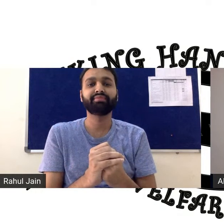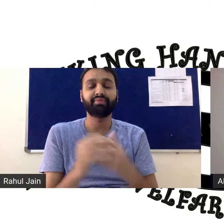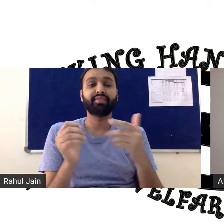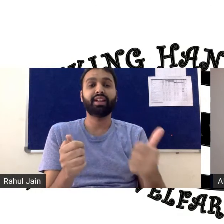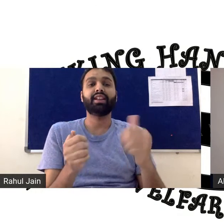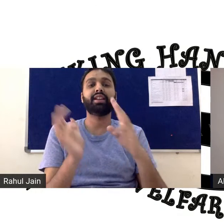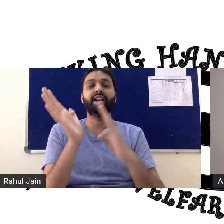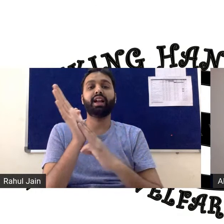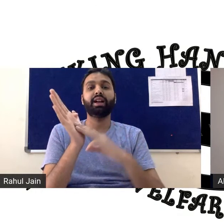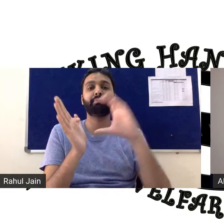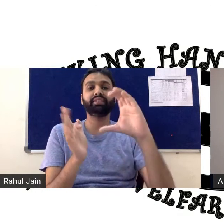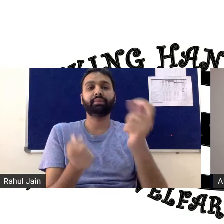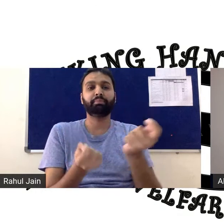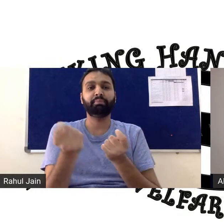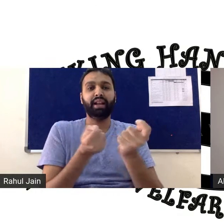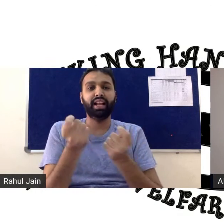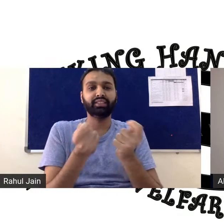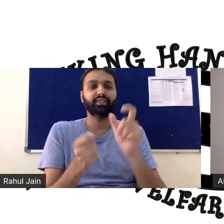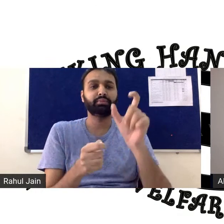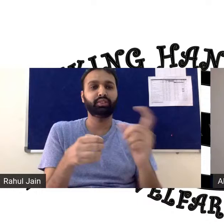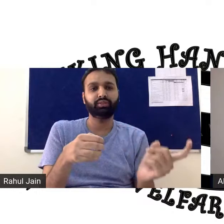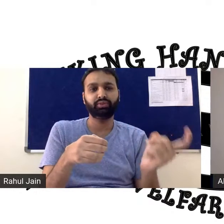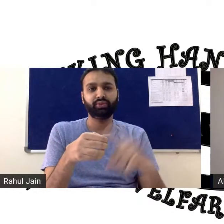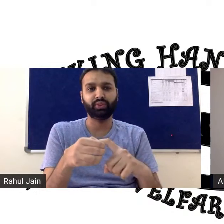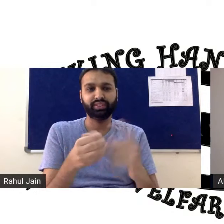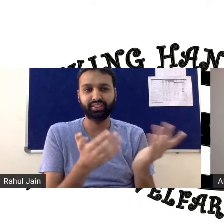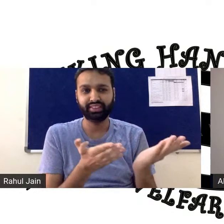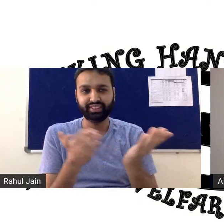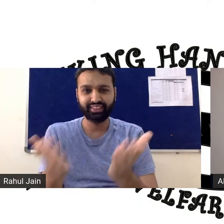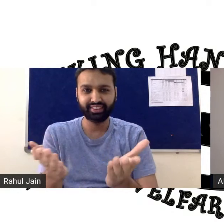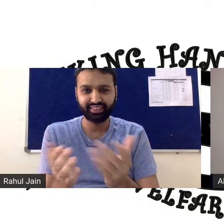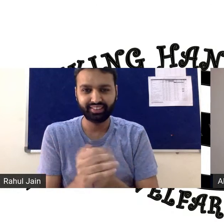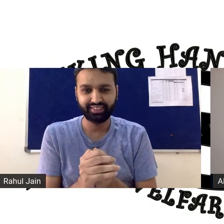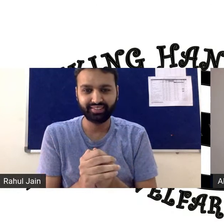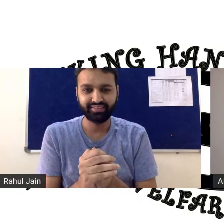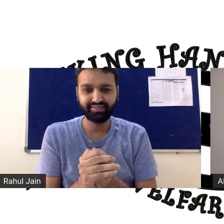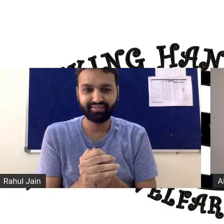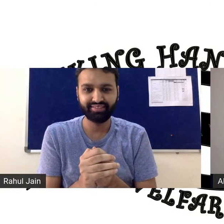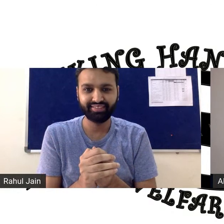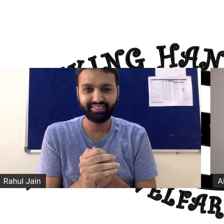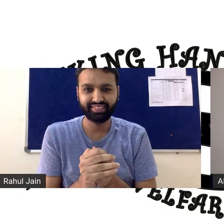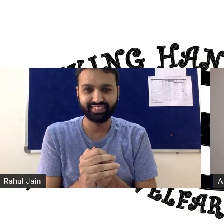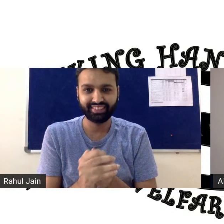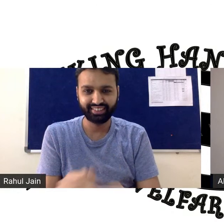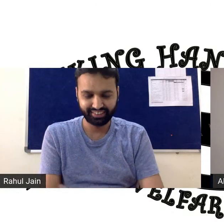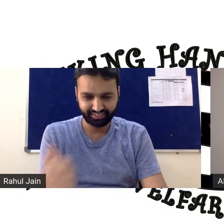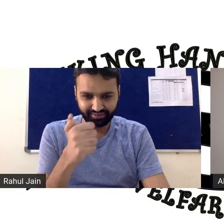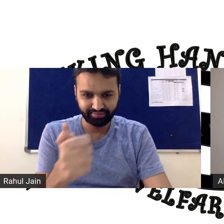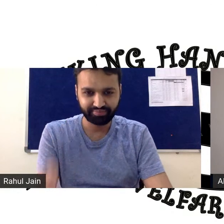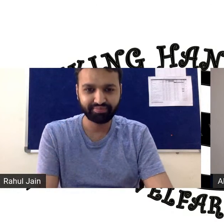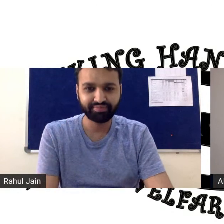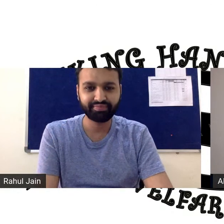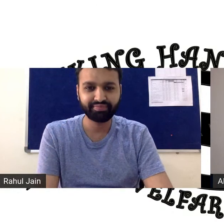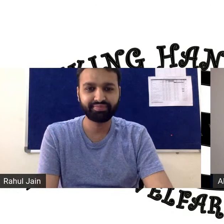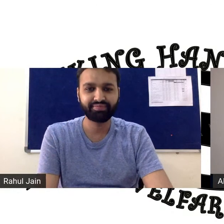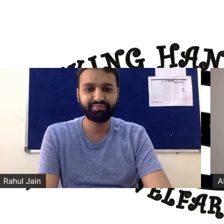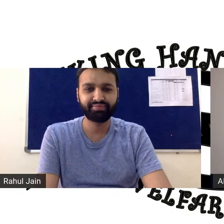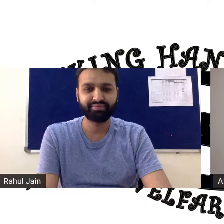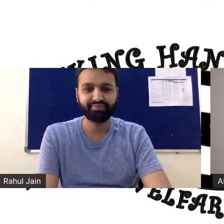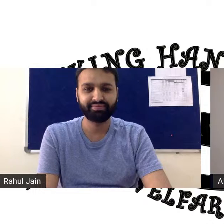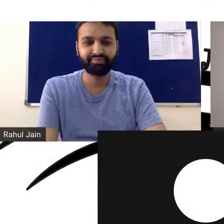Well, thank you very much. And I now invite the moderator to join.